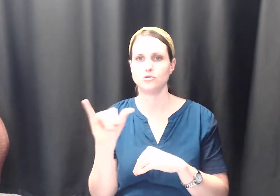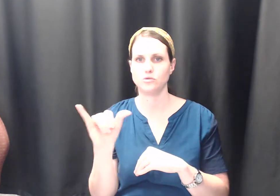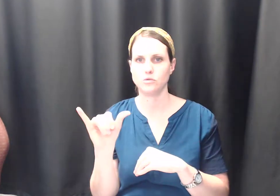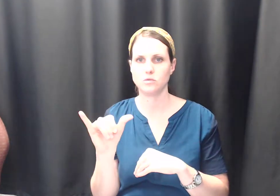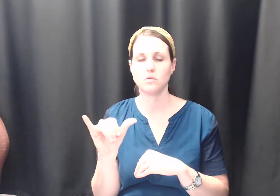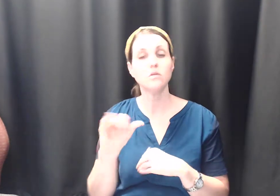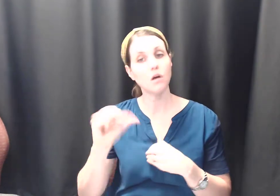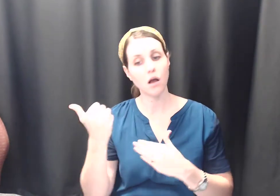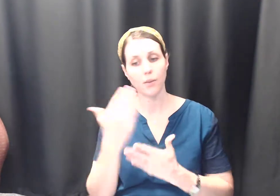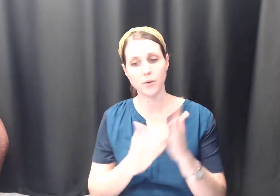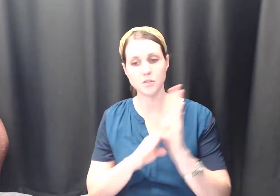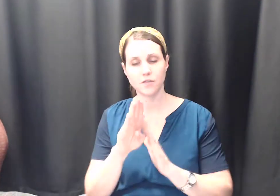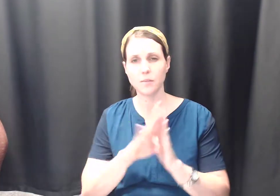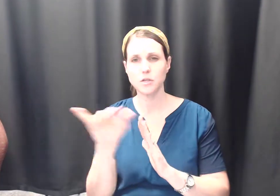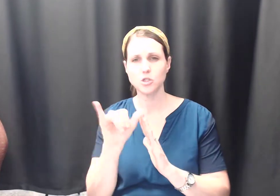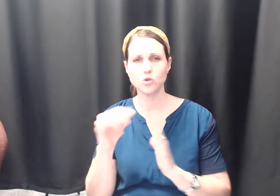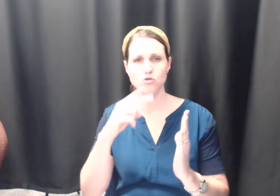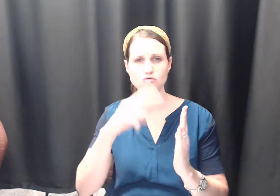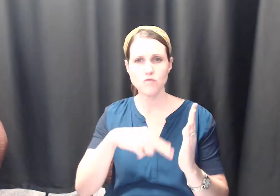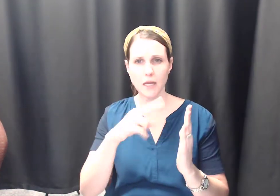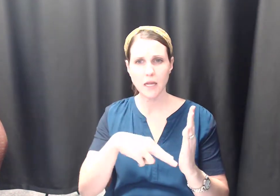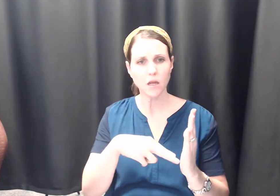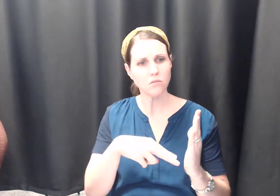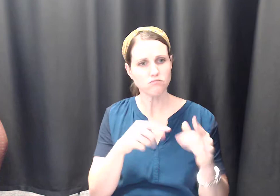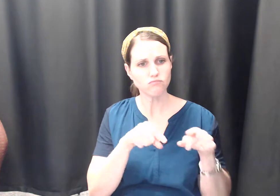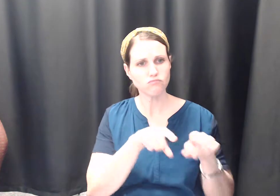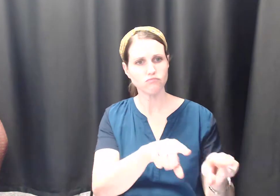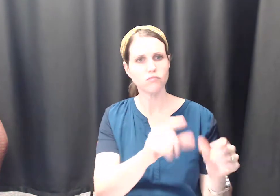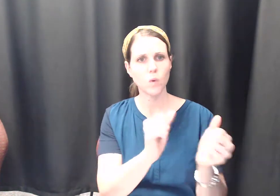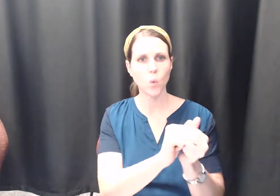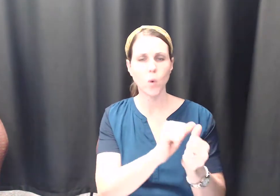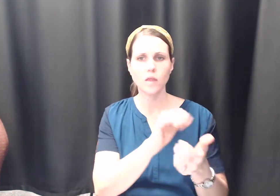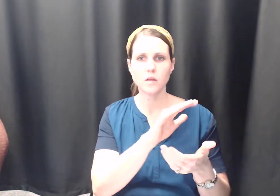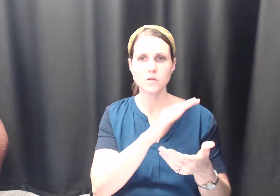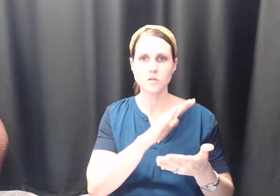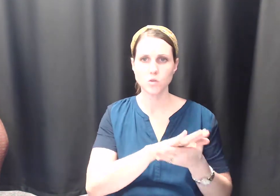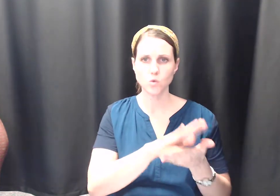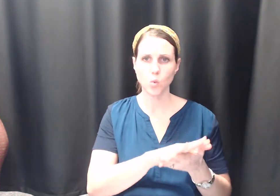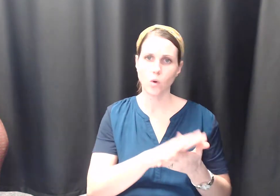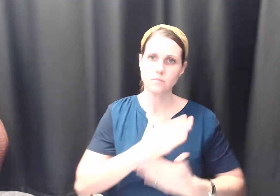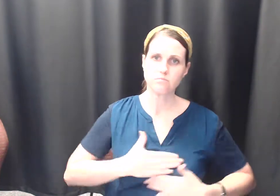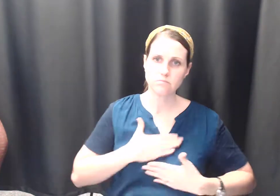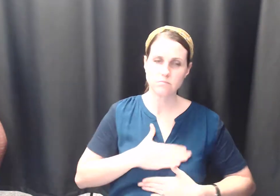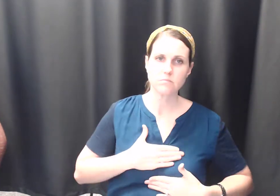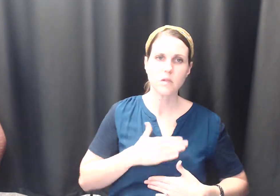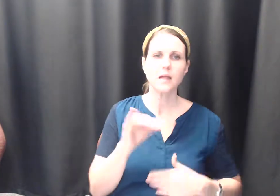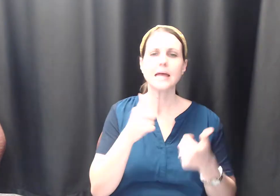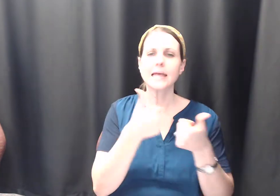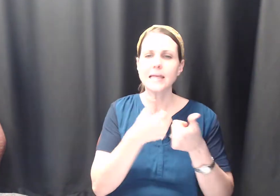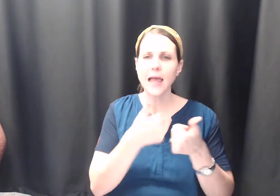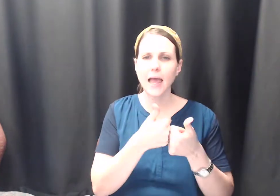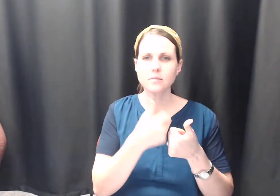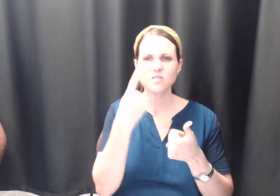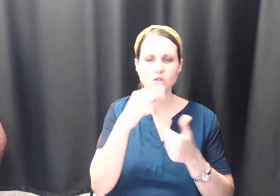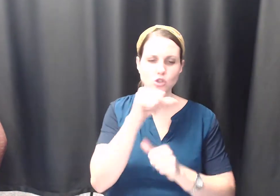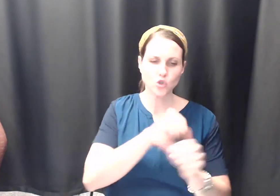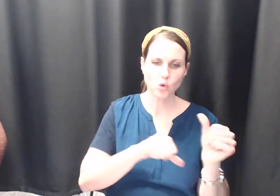was consistent with her enjoyment in school. Developmental gains in one area, such as social and emotional regulation,